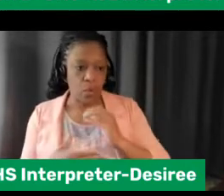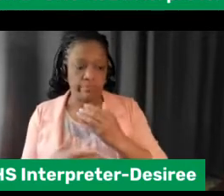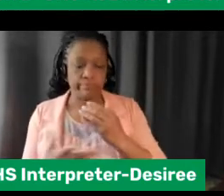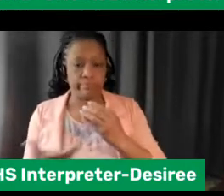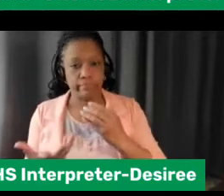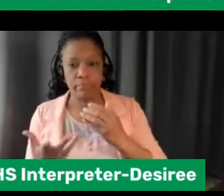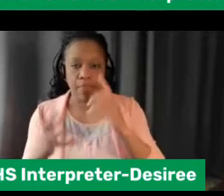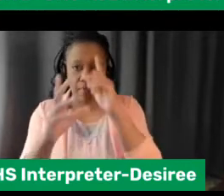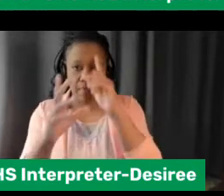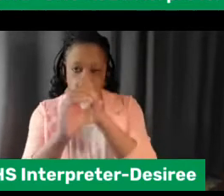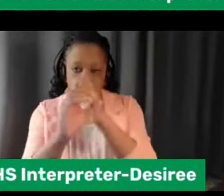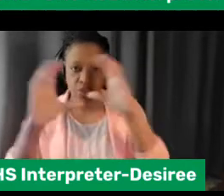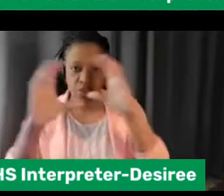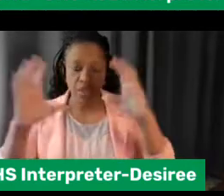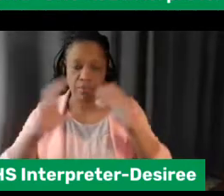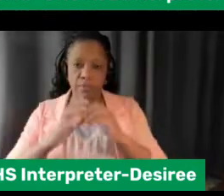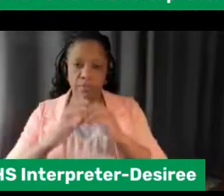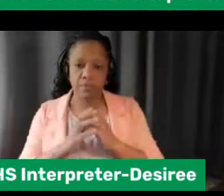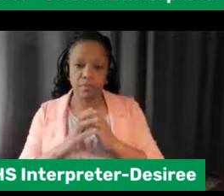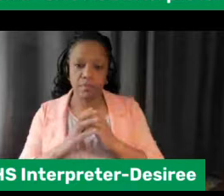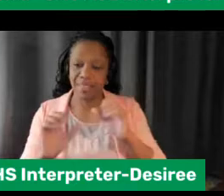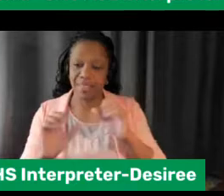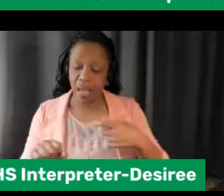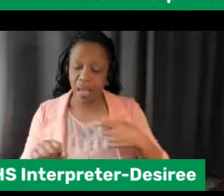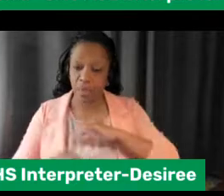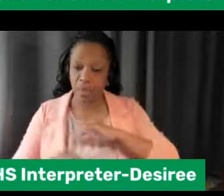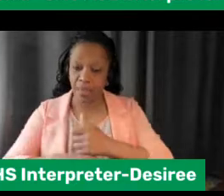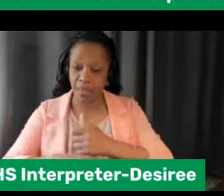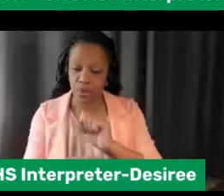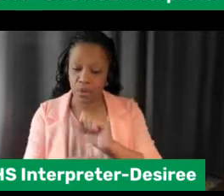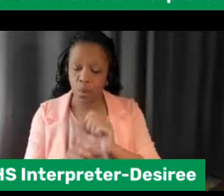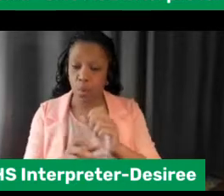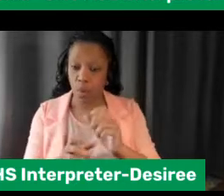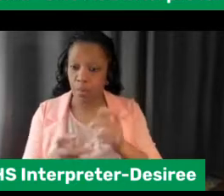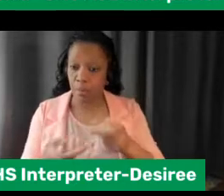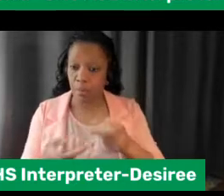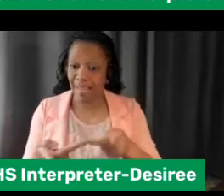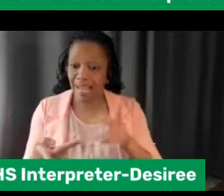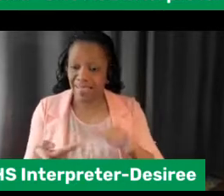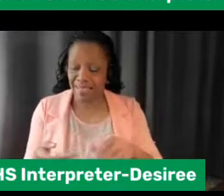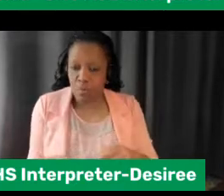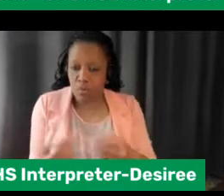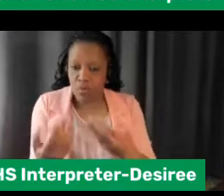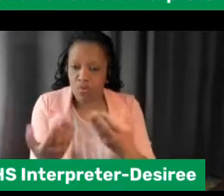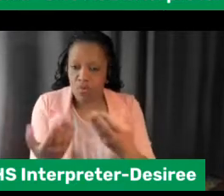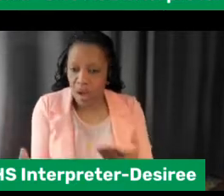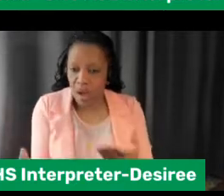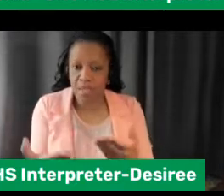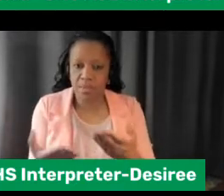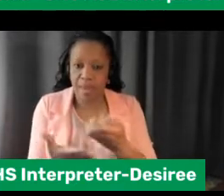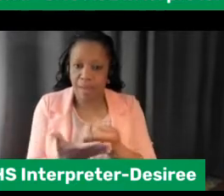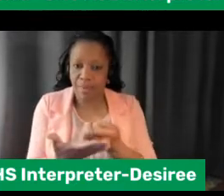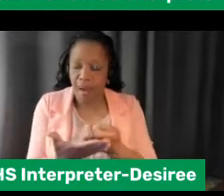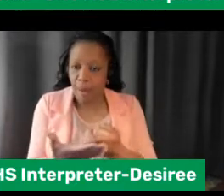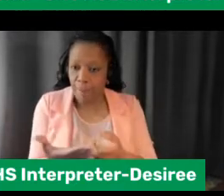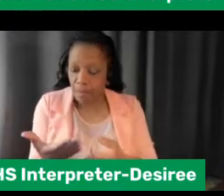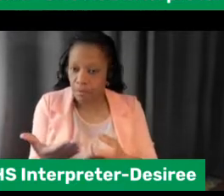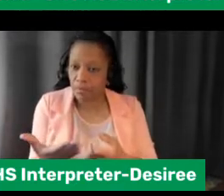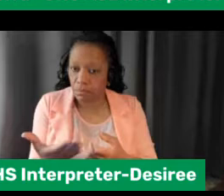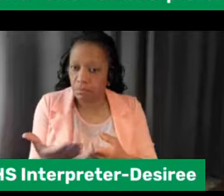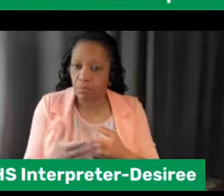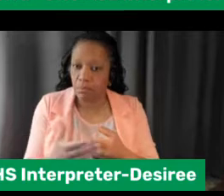that provides that economic security in an autonomous, liberating work environment for folks